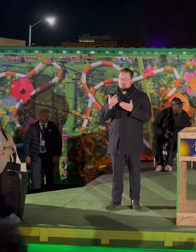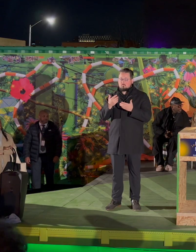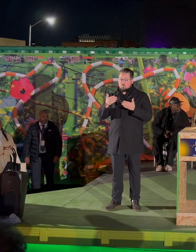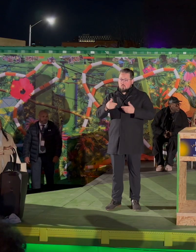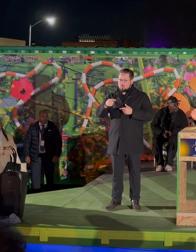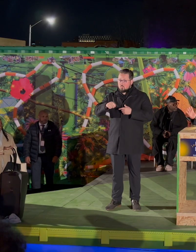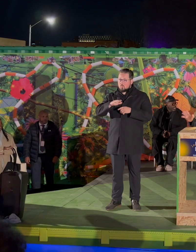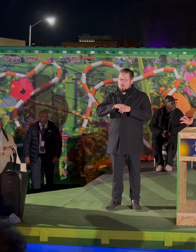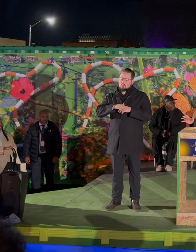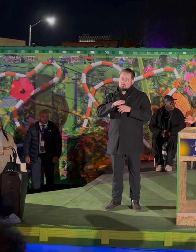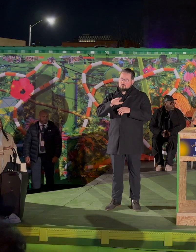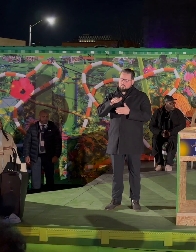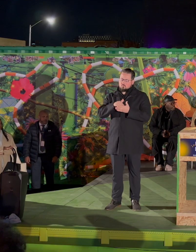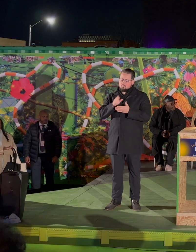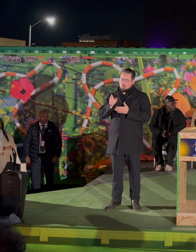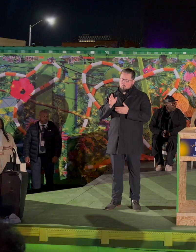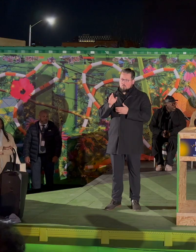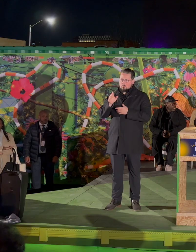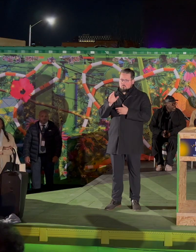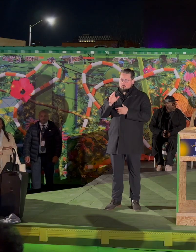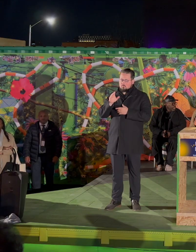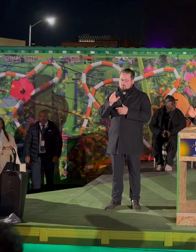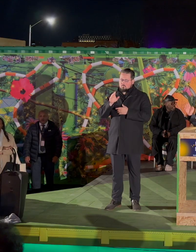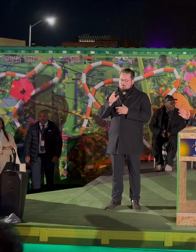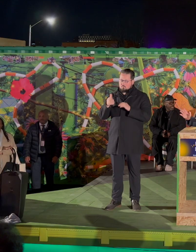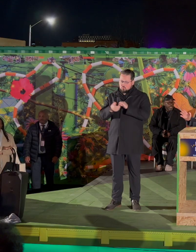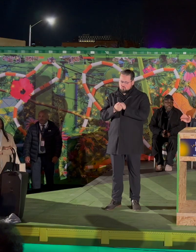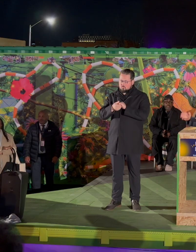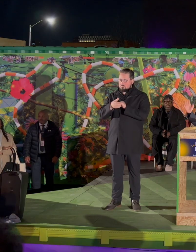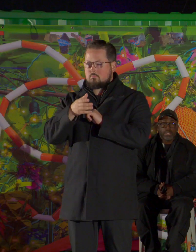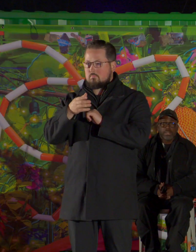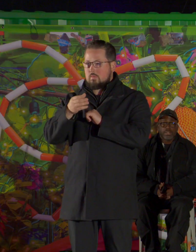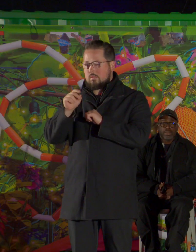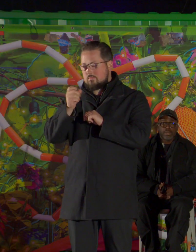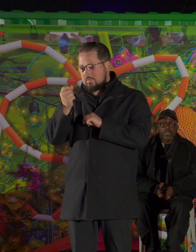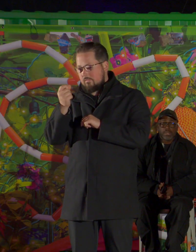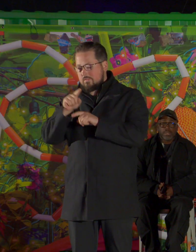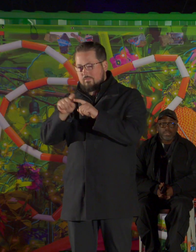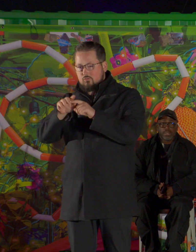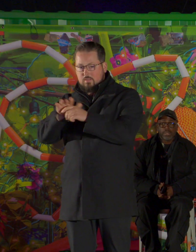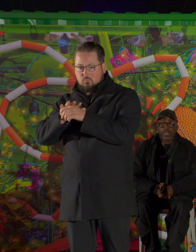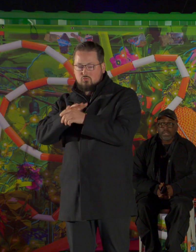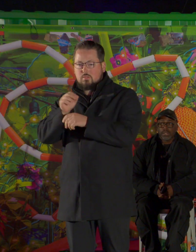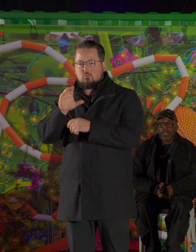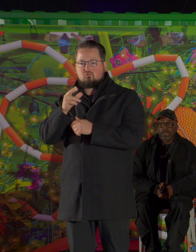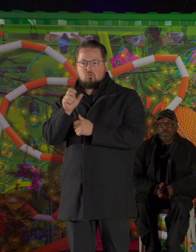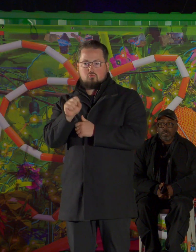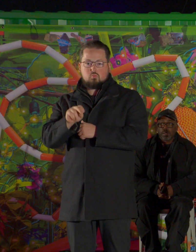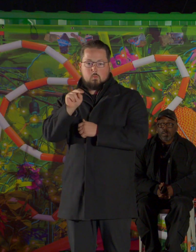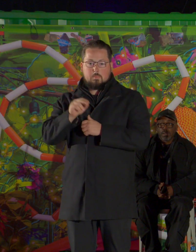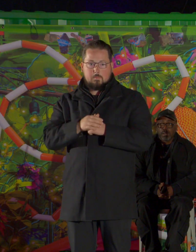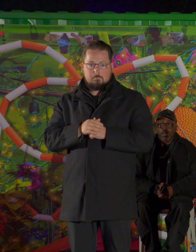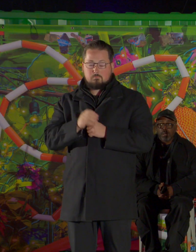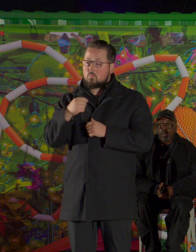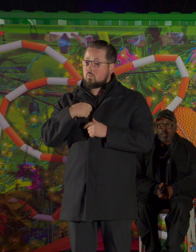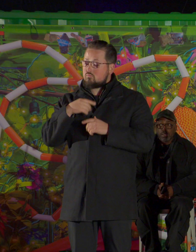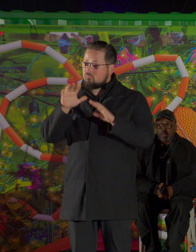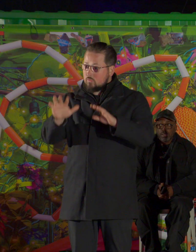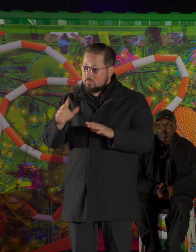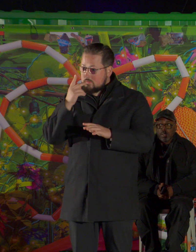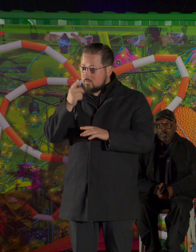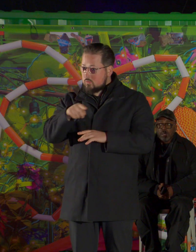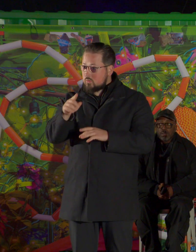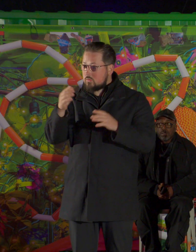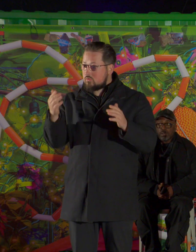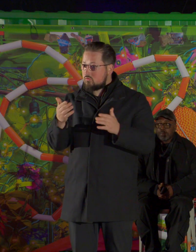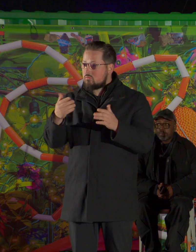Baltimore Partnership, the 11 neighborhoods of Central Baltimore, and more importantly, Charles North. It's wonderful to see you all here